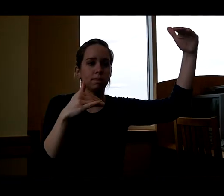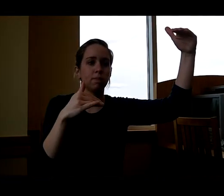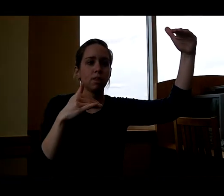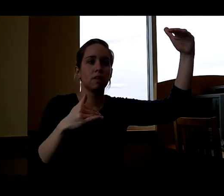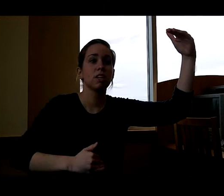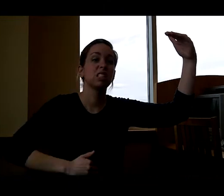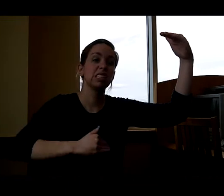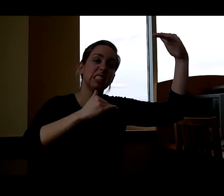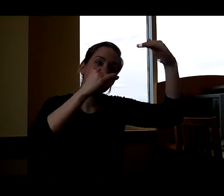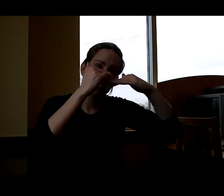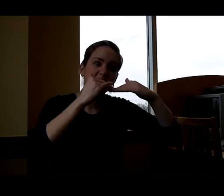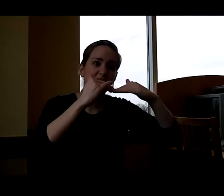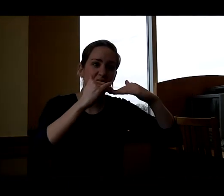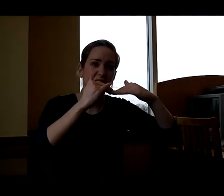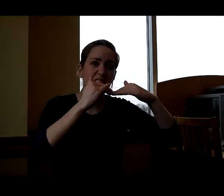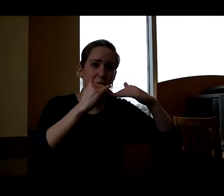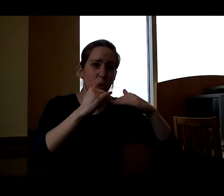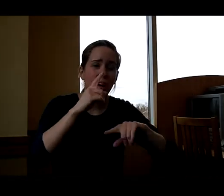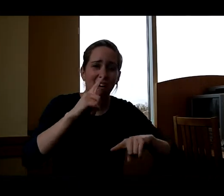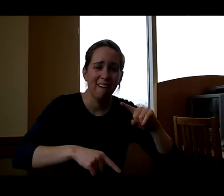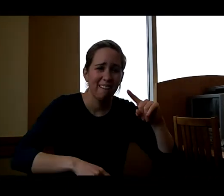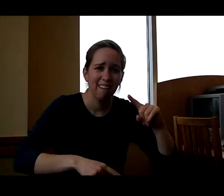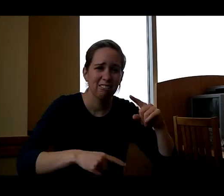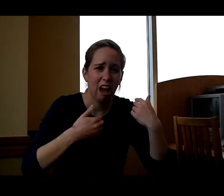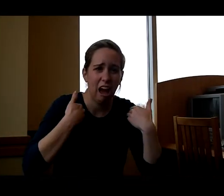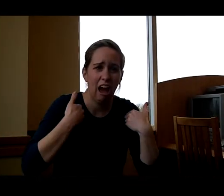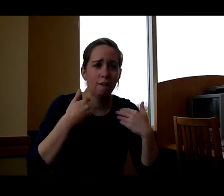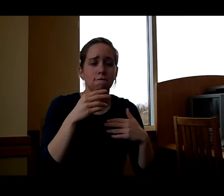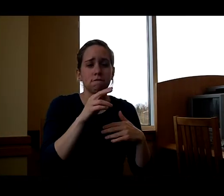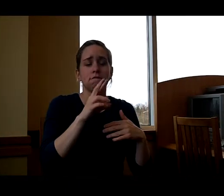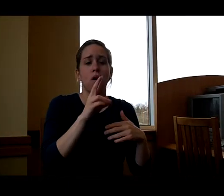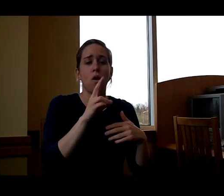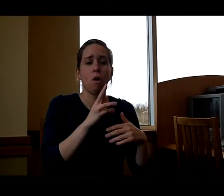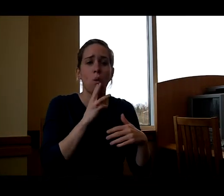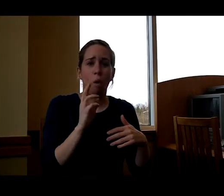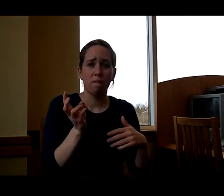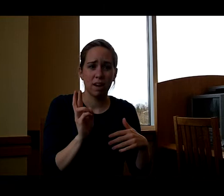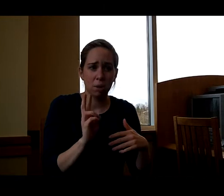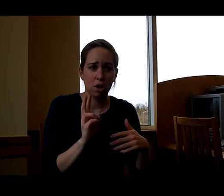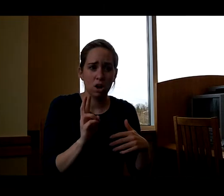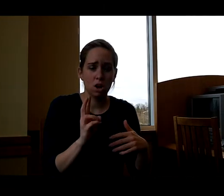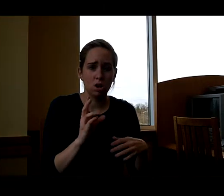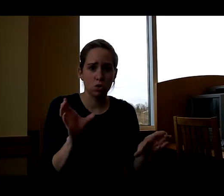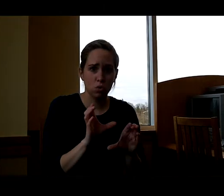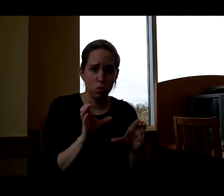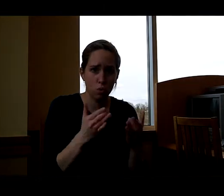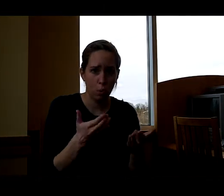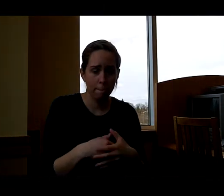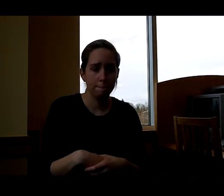a point where it loses its ability to hold water vapor, what does it do?